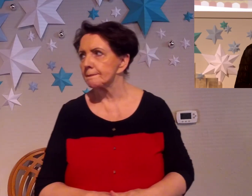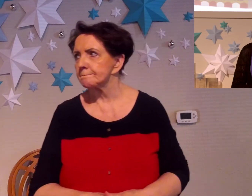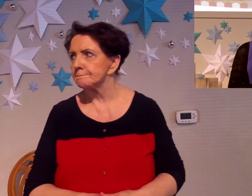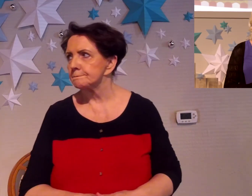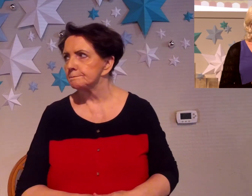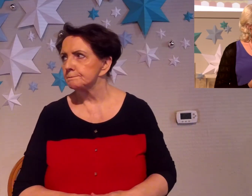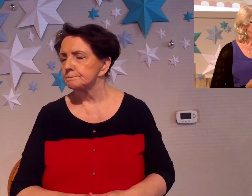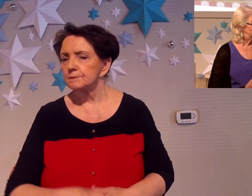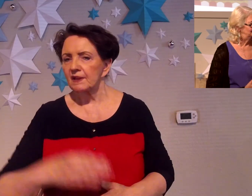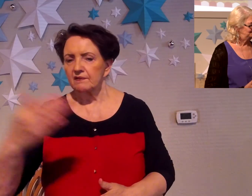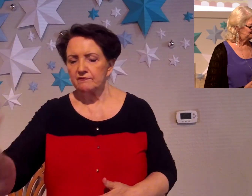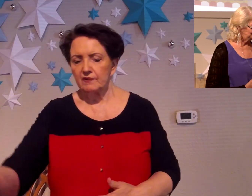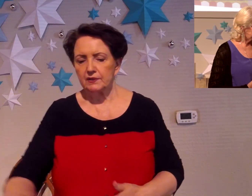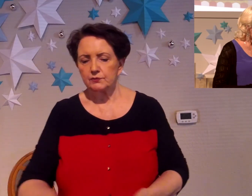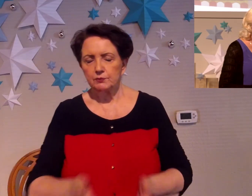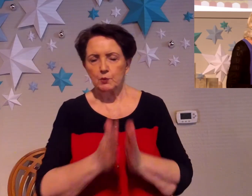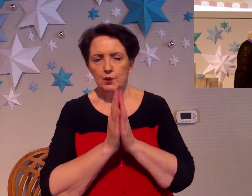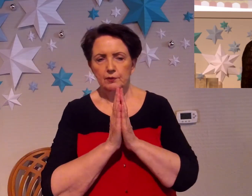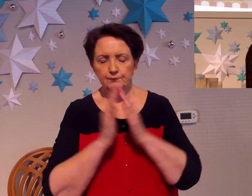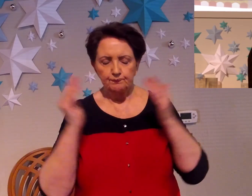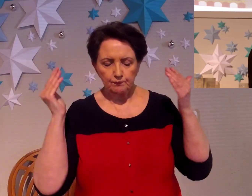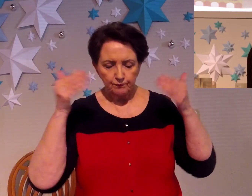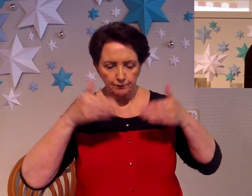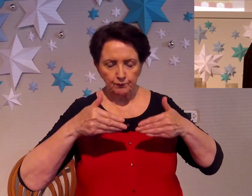So I'm going to invite you to go within.